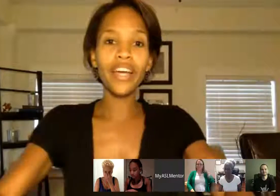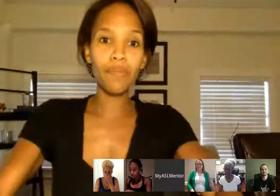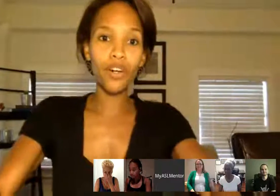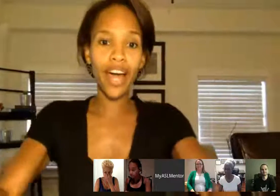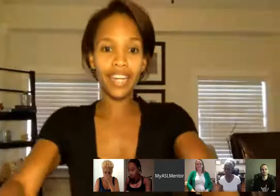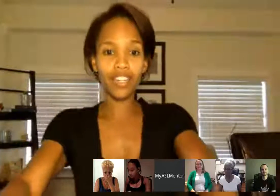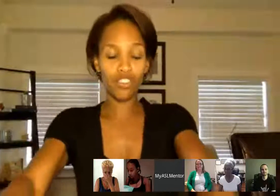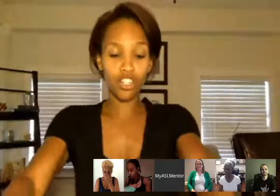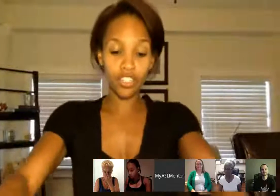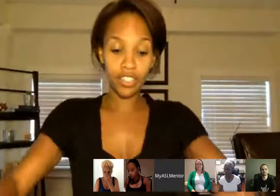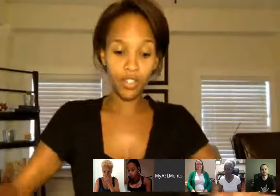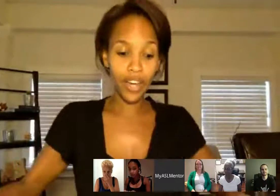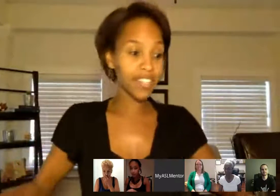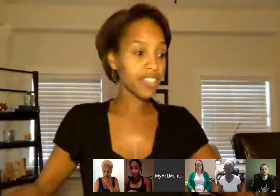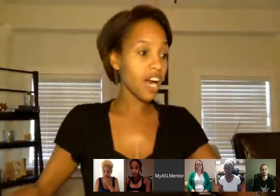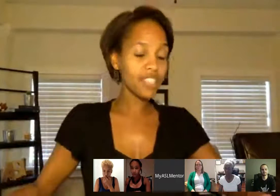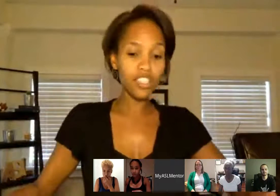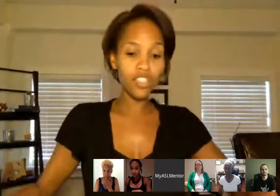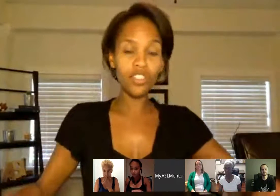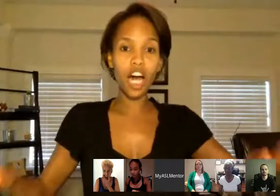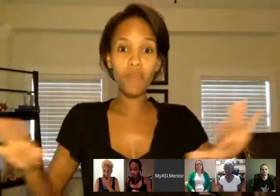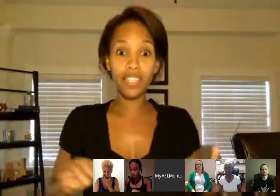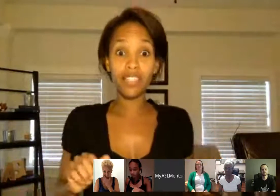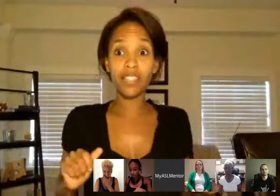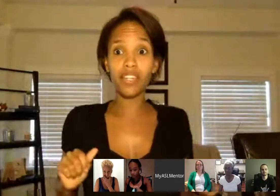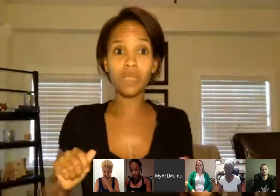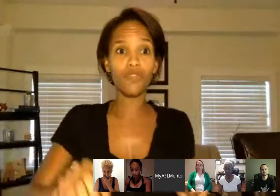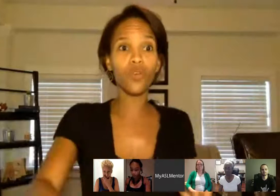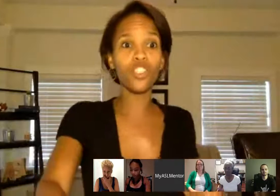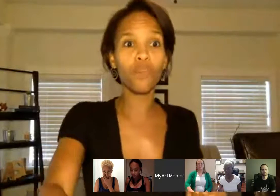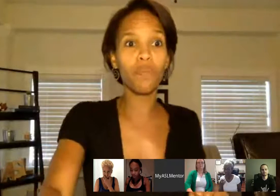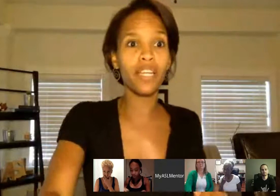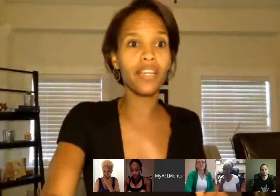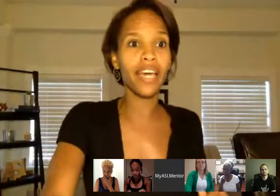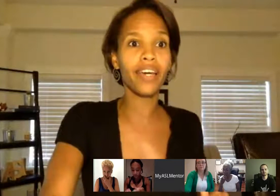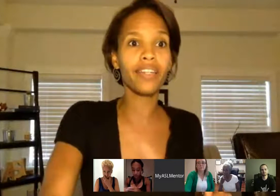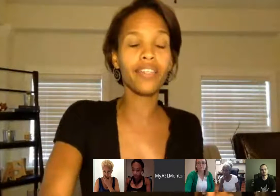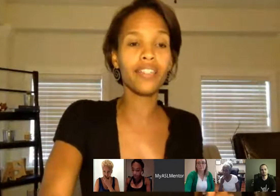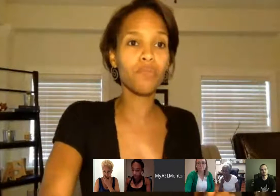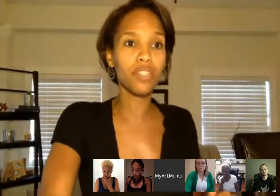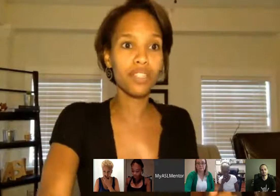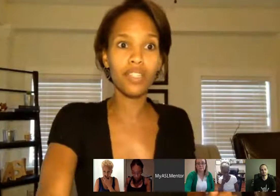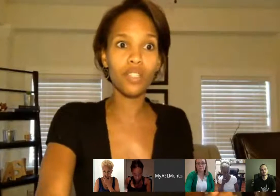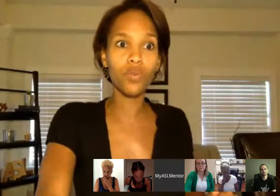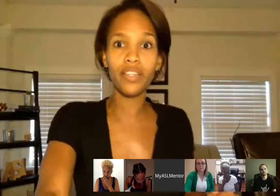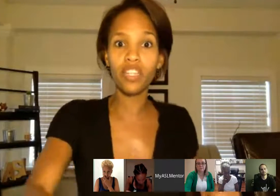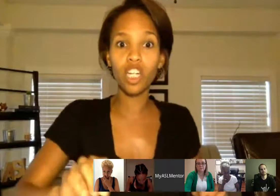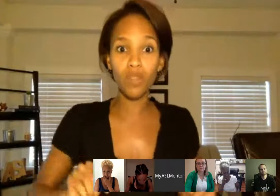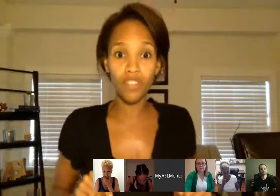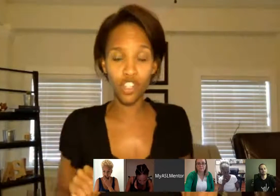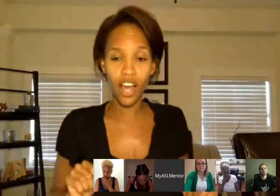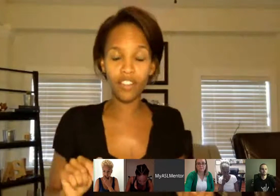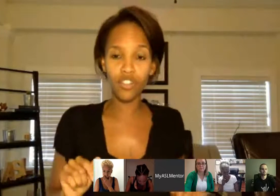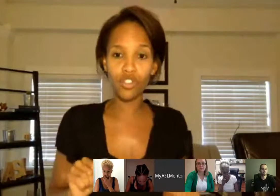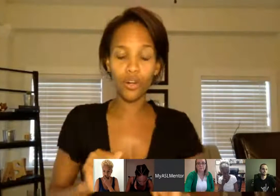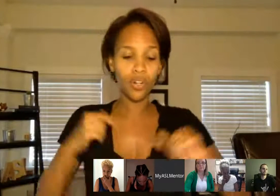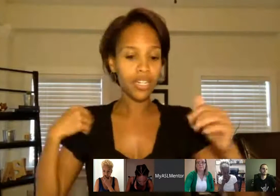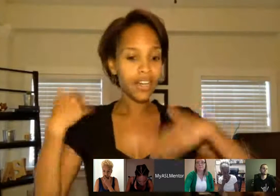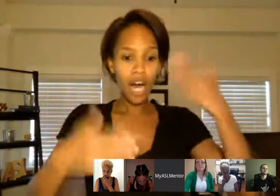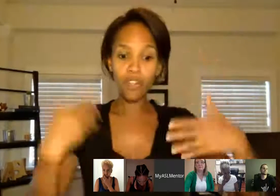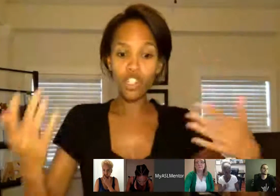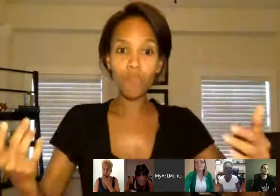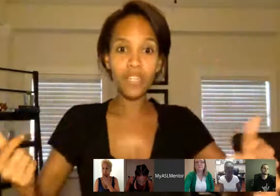All right, let me go ahead and get started. Okay, lots of little topics to discuss before we jump in, and the stimulus this week is a little bit of a challenge,